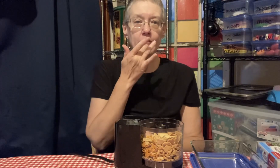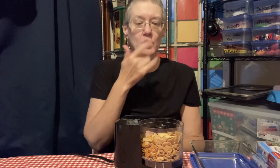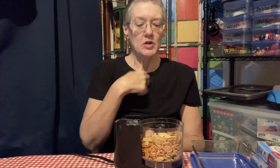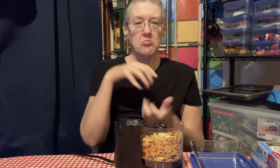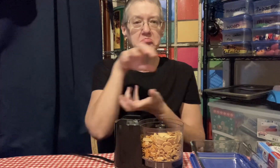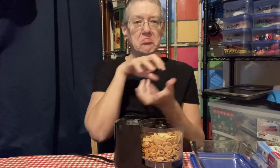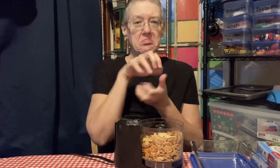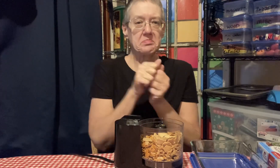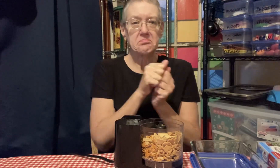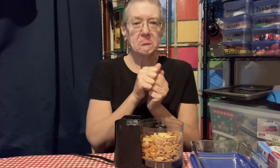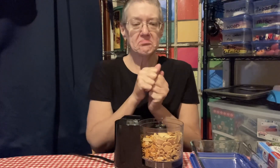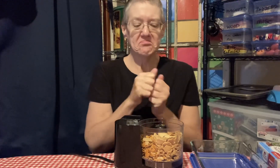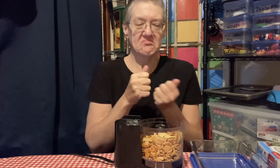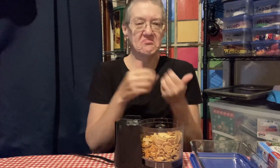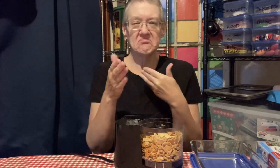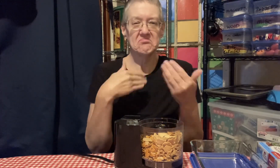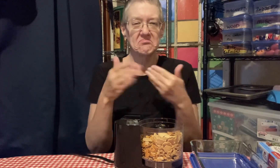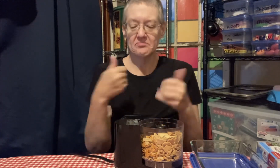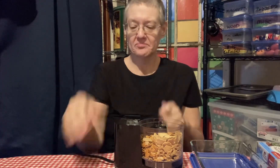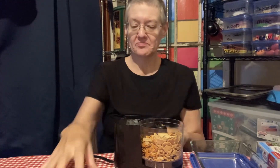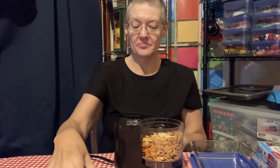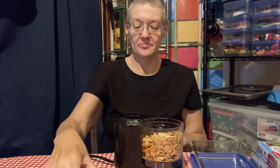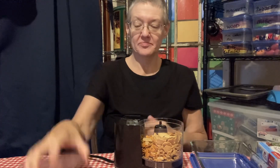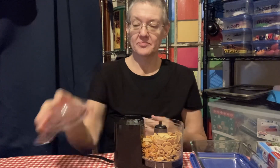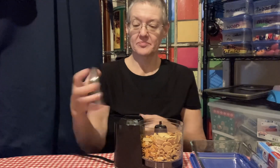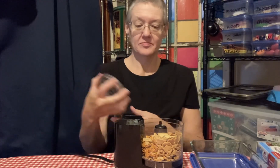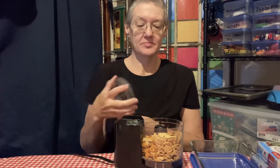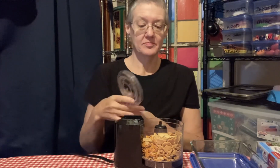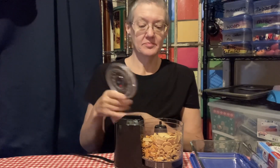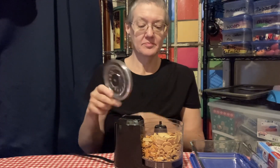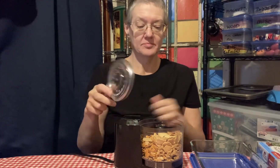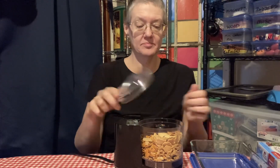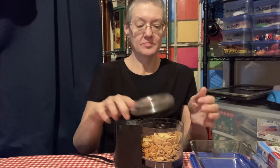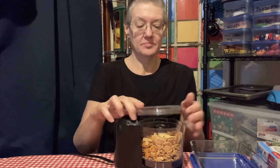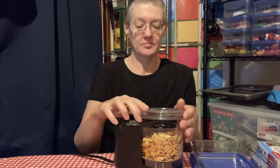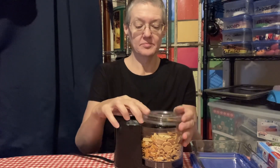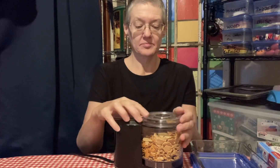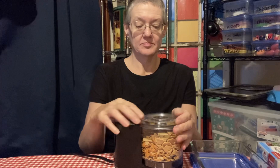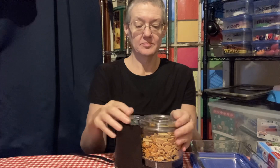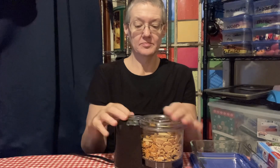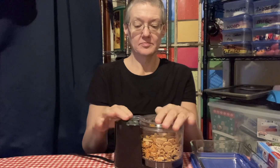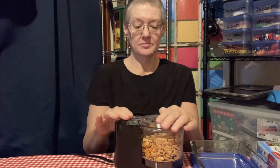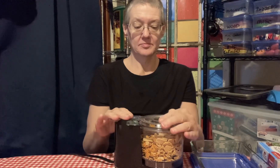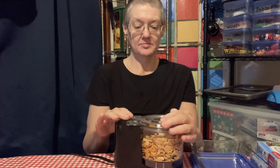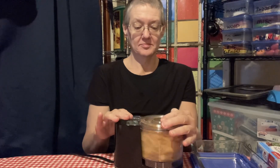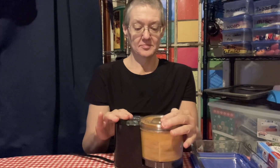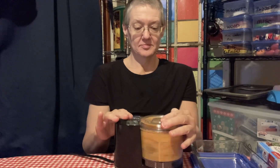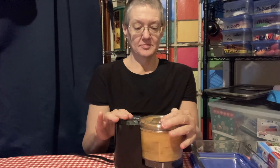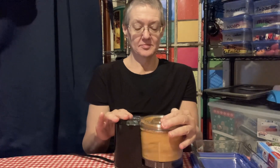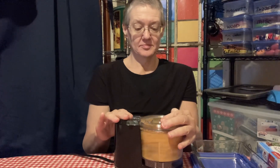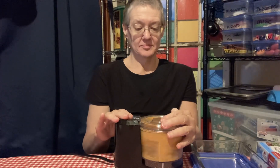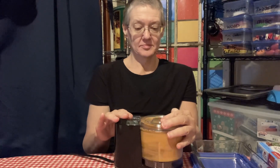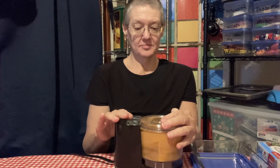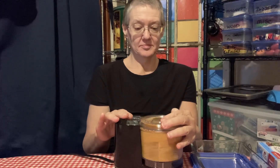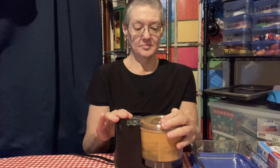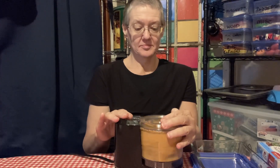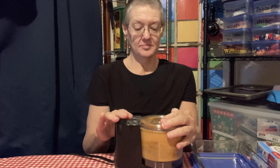We're just going to dump these cracker bits all together. All the flavors we have. It doesn't matter.